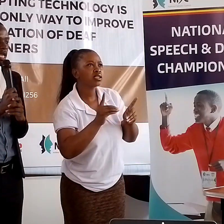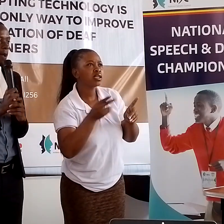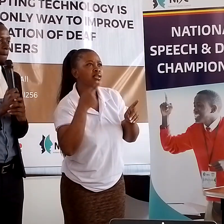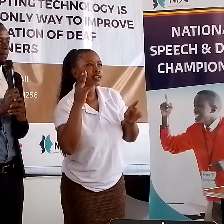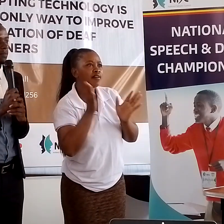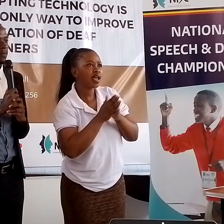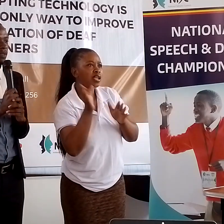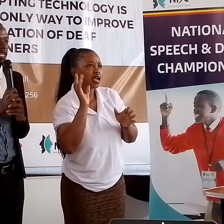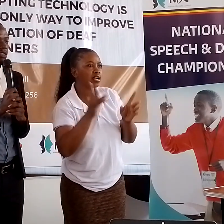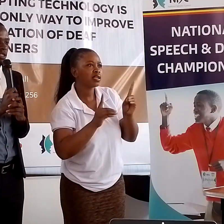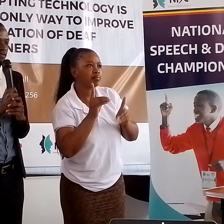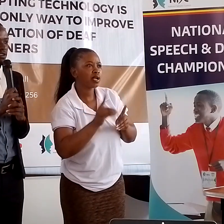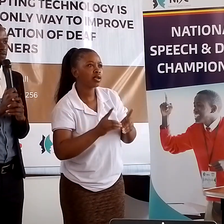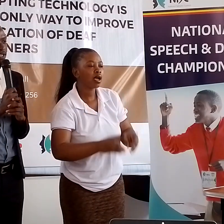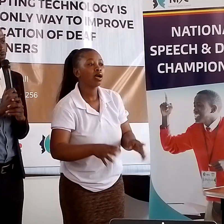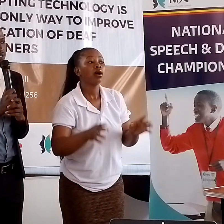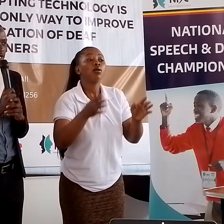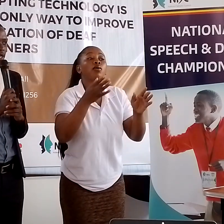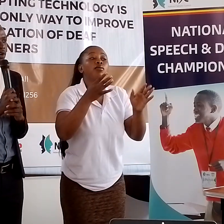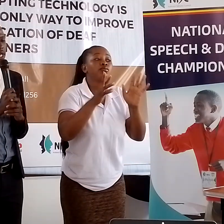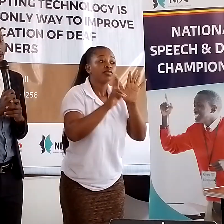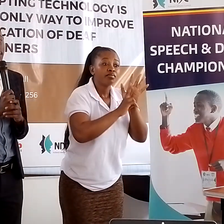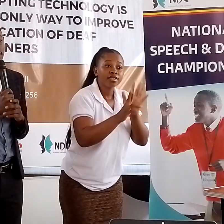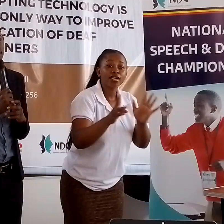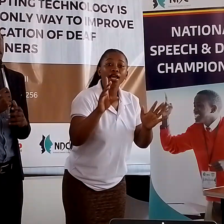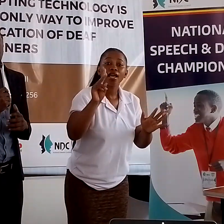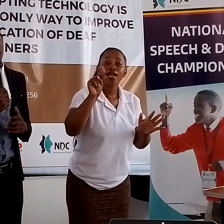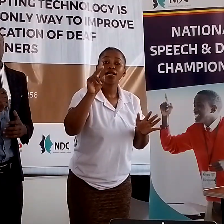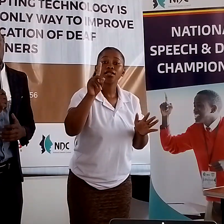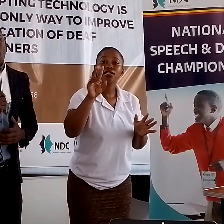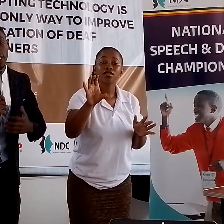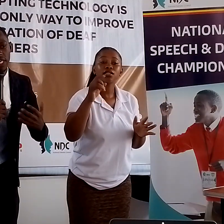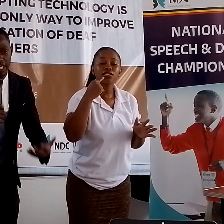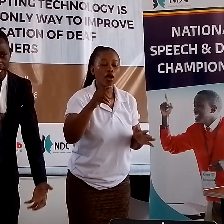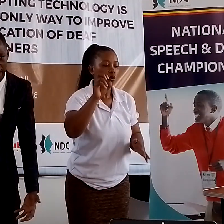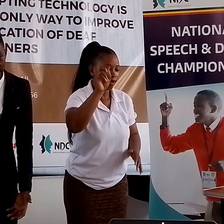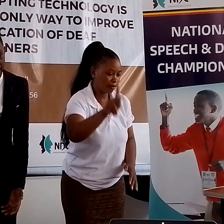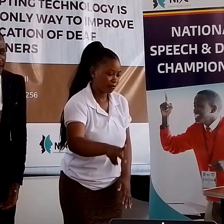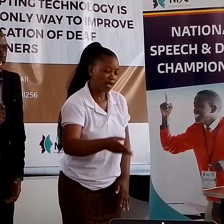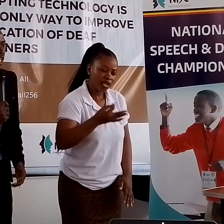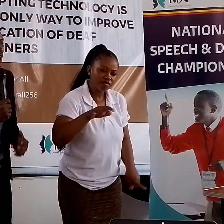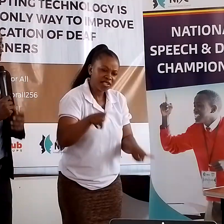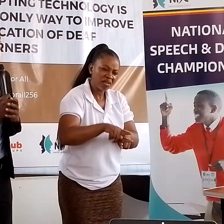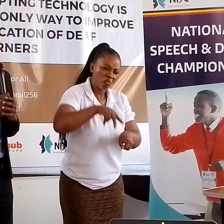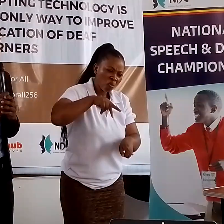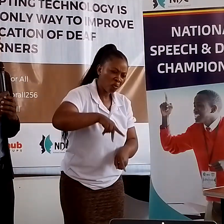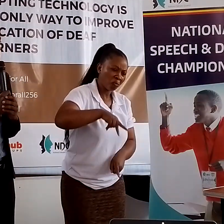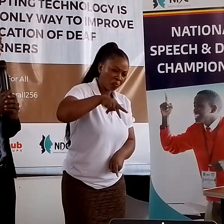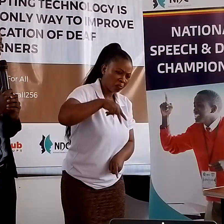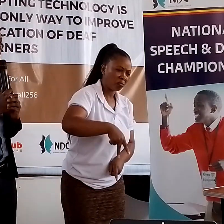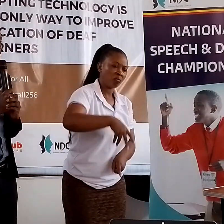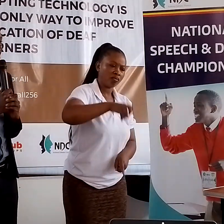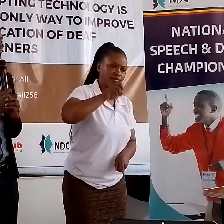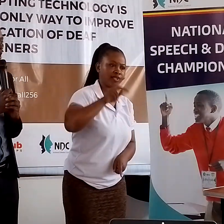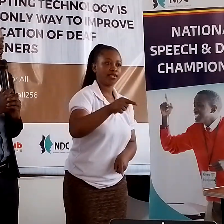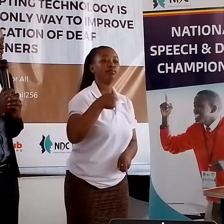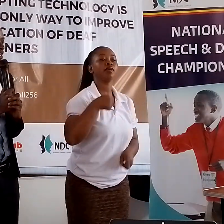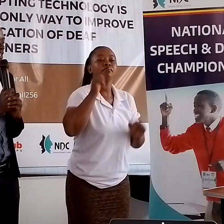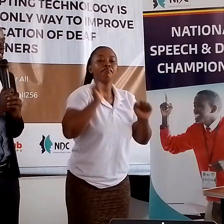NDC here, at the very first one, they're like, okay, even if it means walking, we'll all be